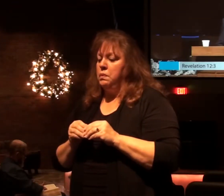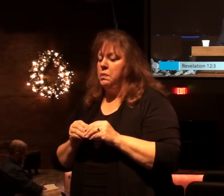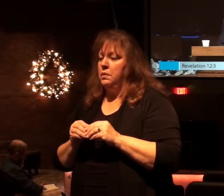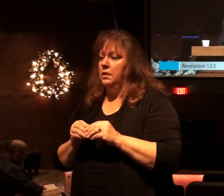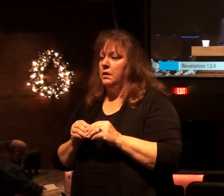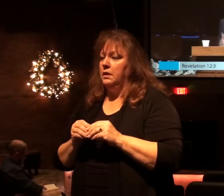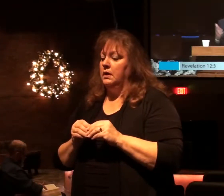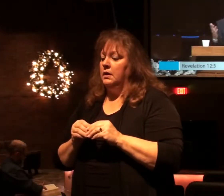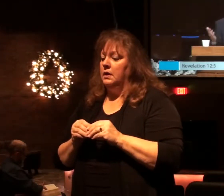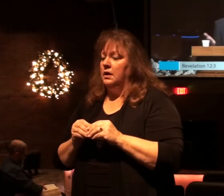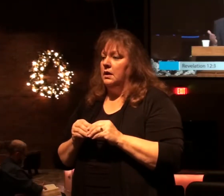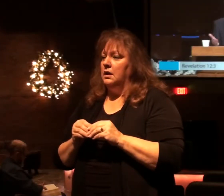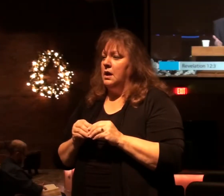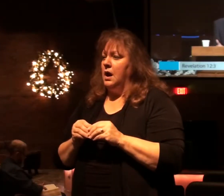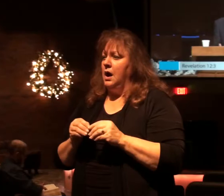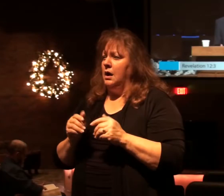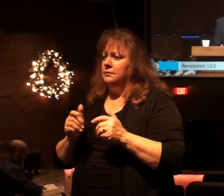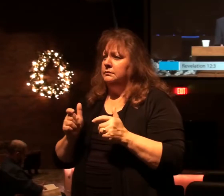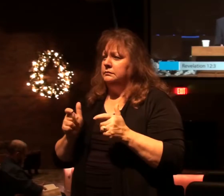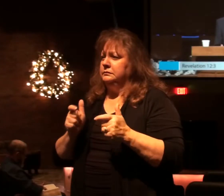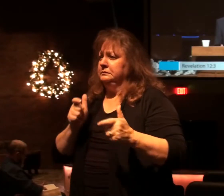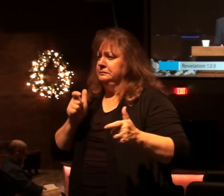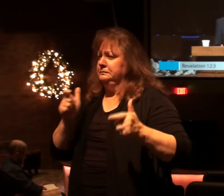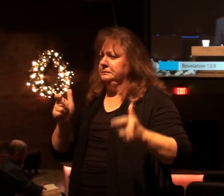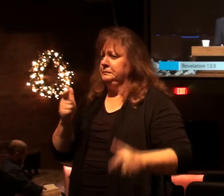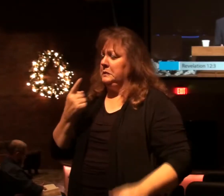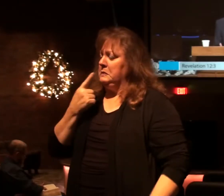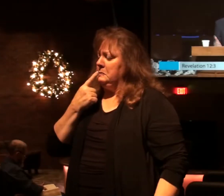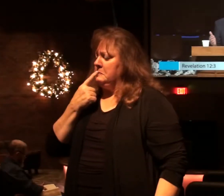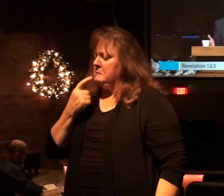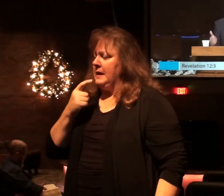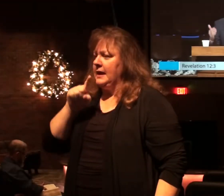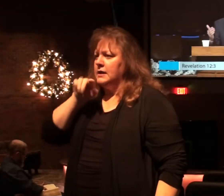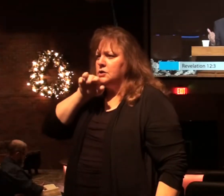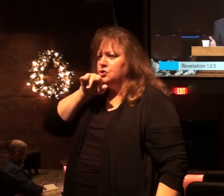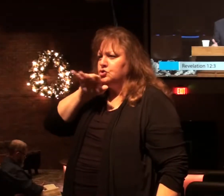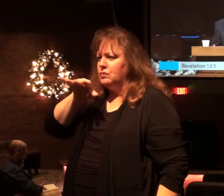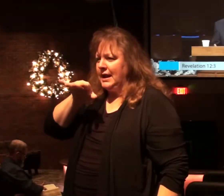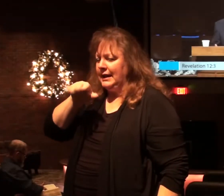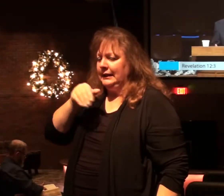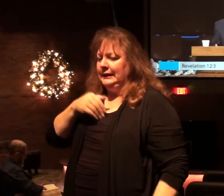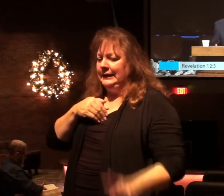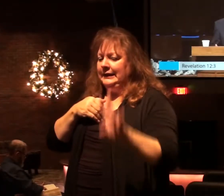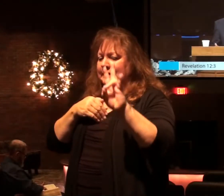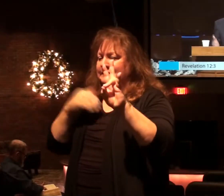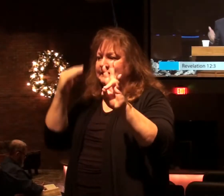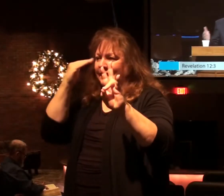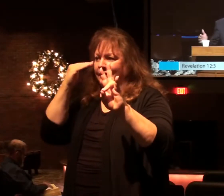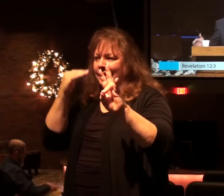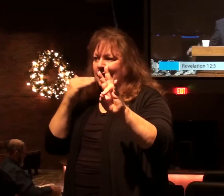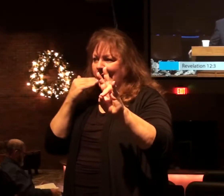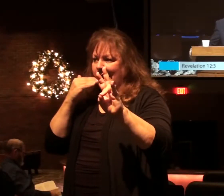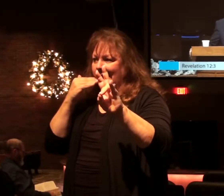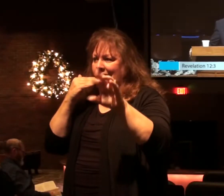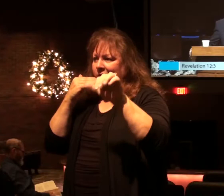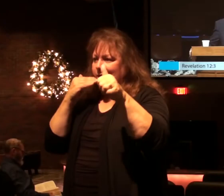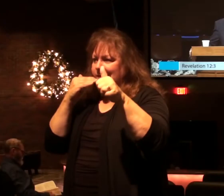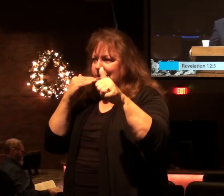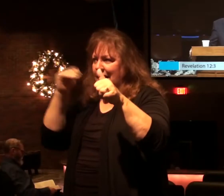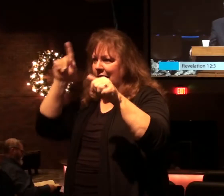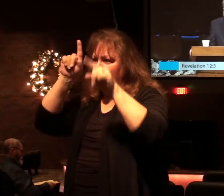And behold, a great red dragon, having 7 heads and 10 horns, and on his heads were